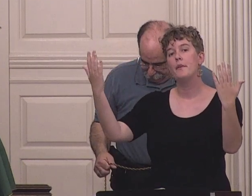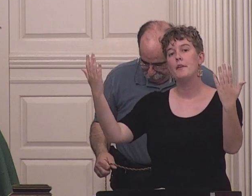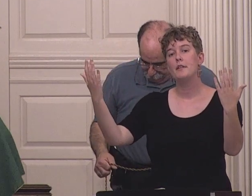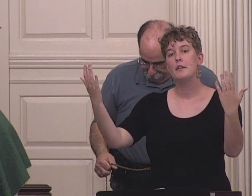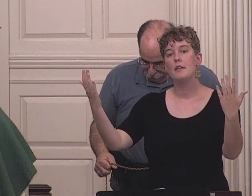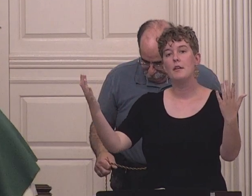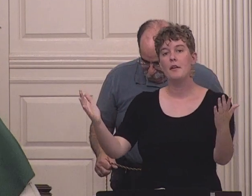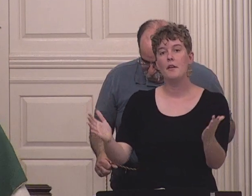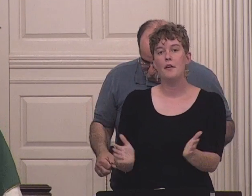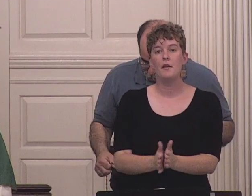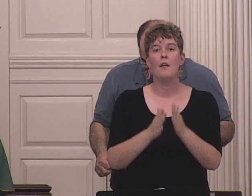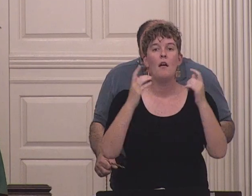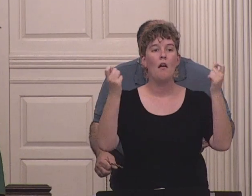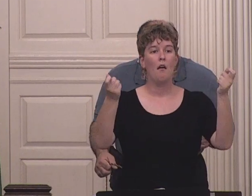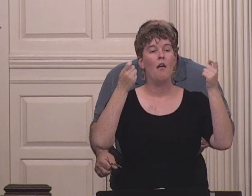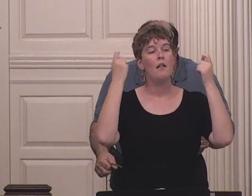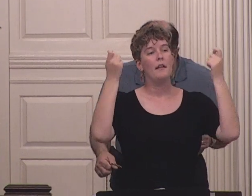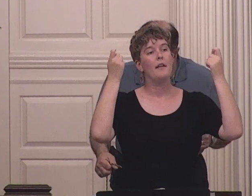Alleluia,